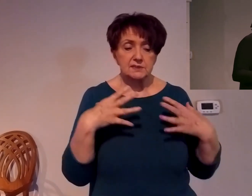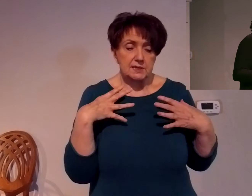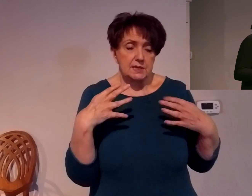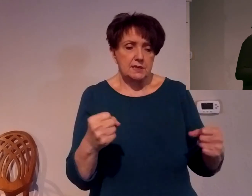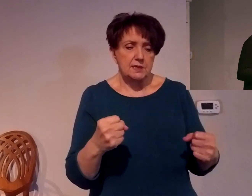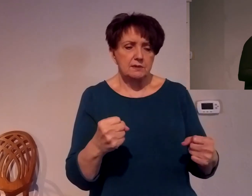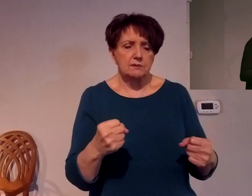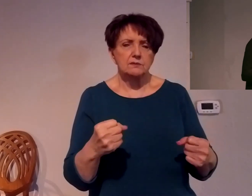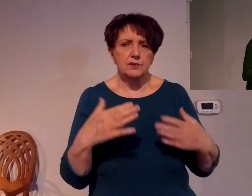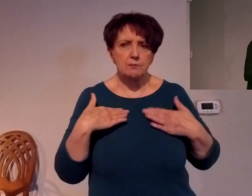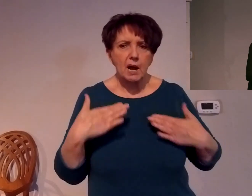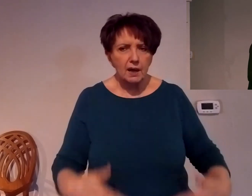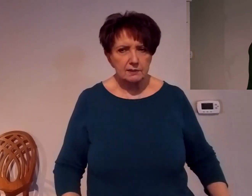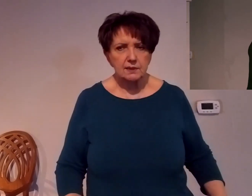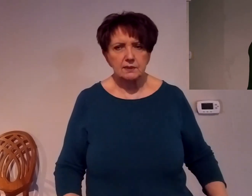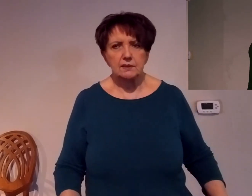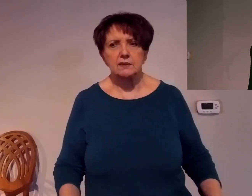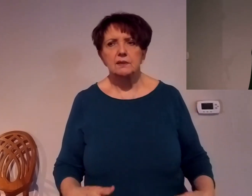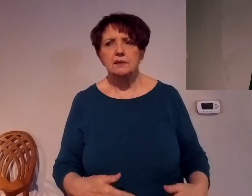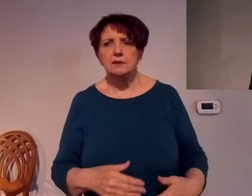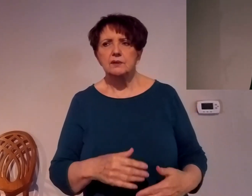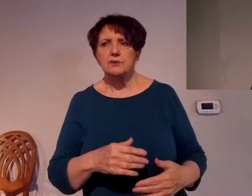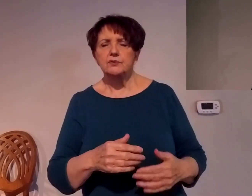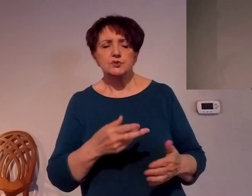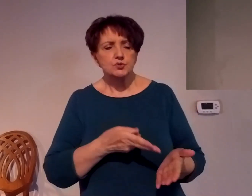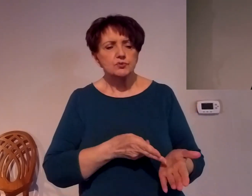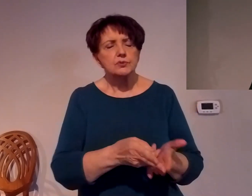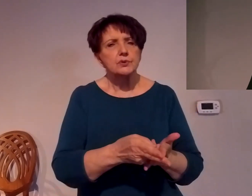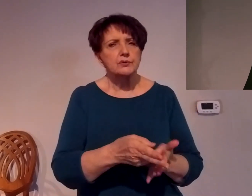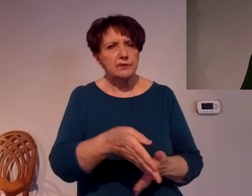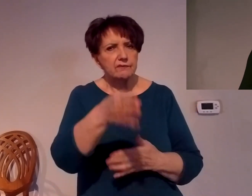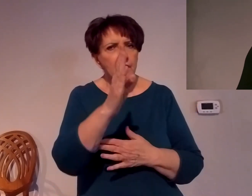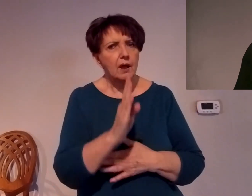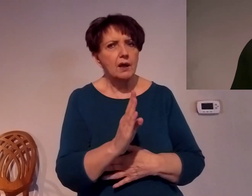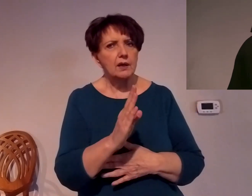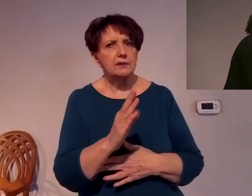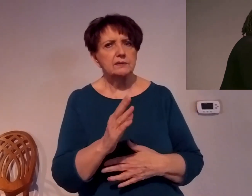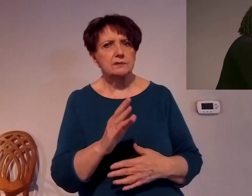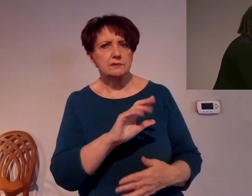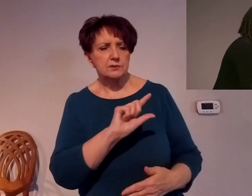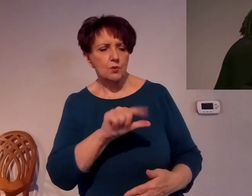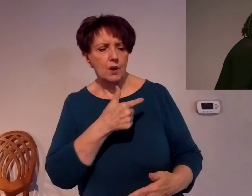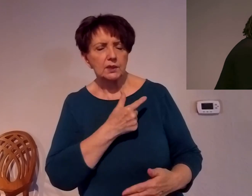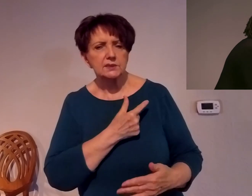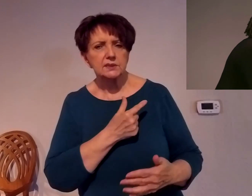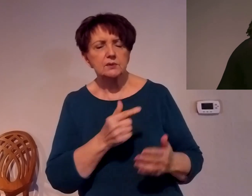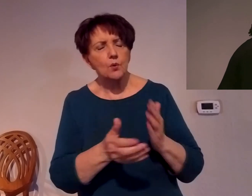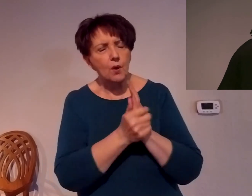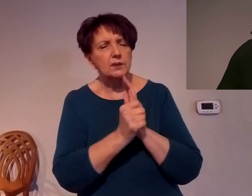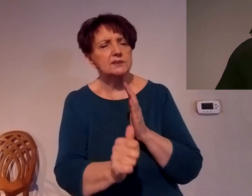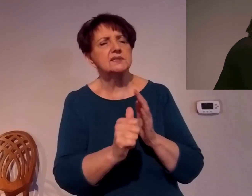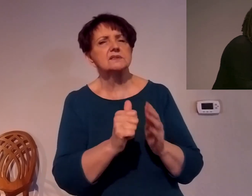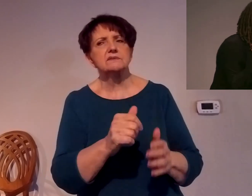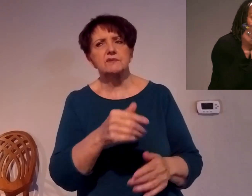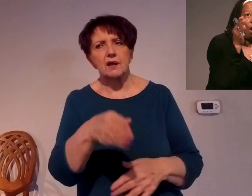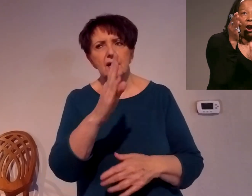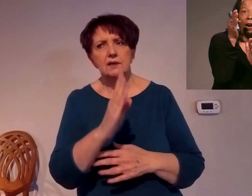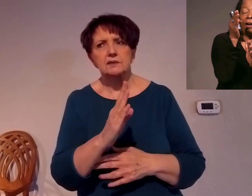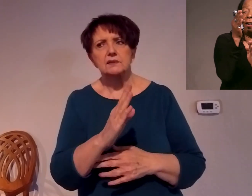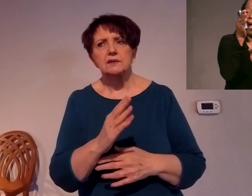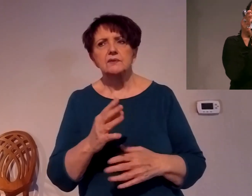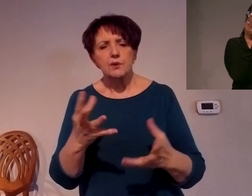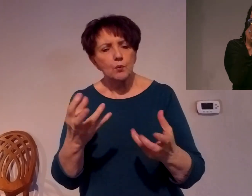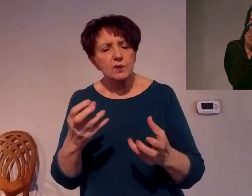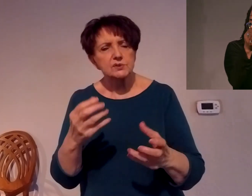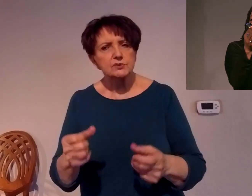of God, the values, the qualities, the attributes of spirit that are really always seeking to express, and we